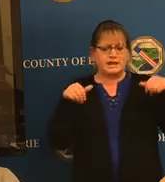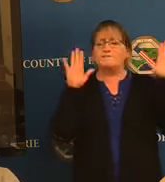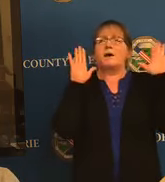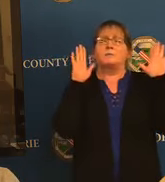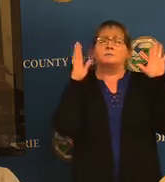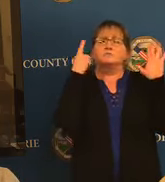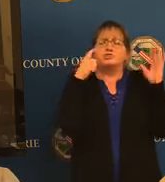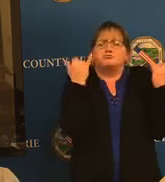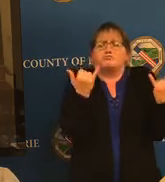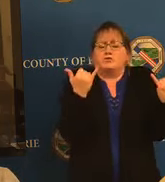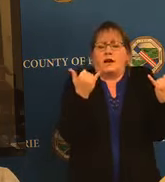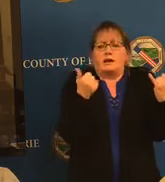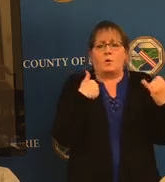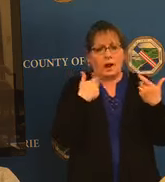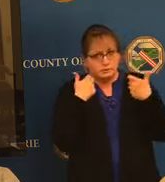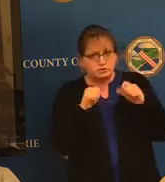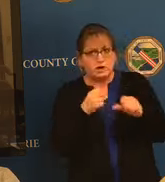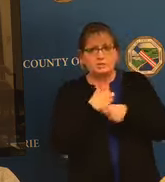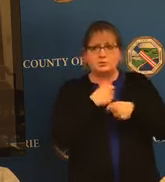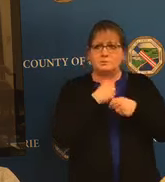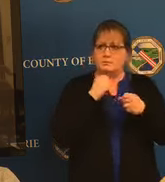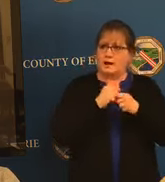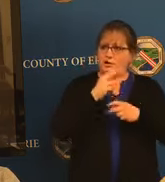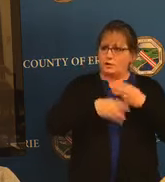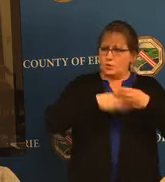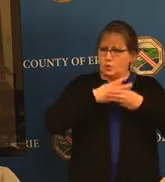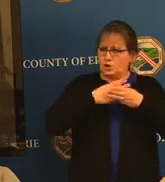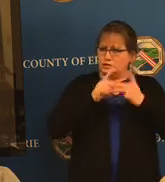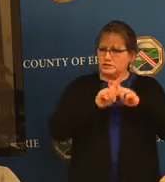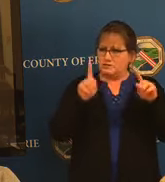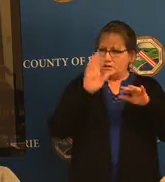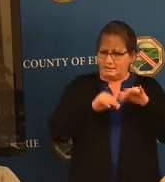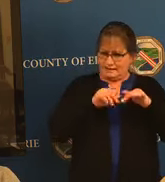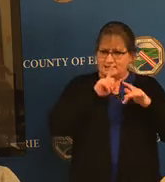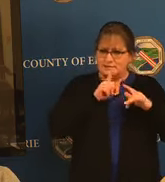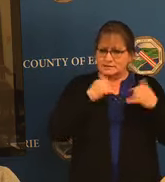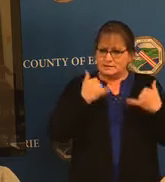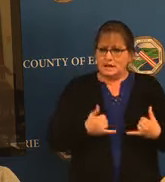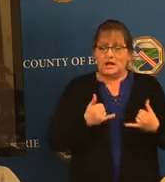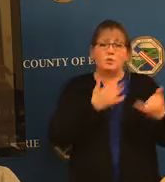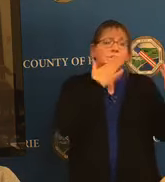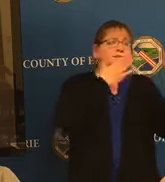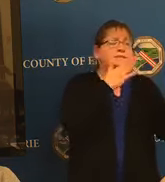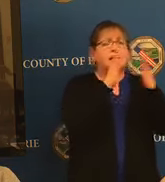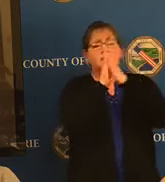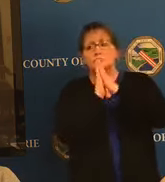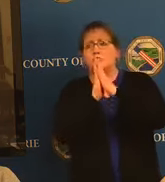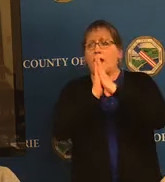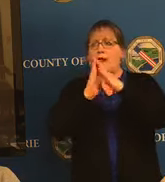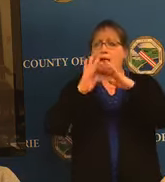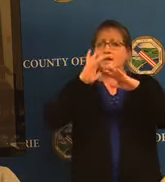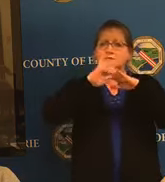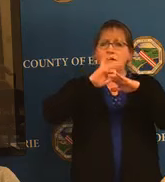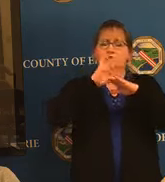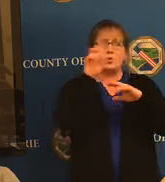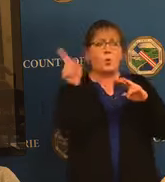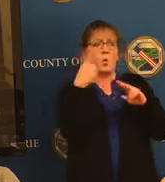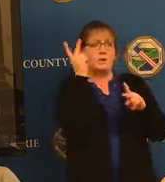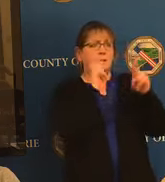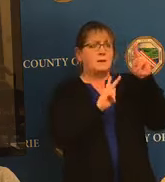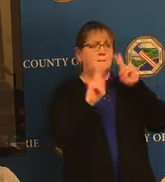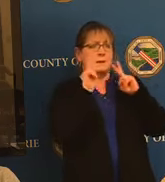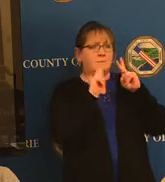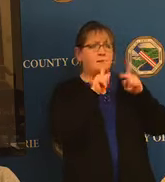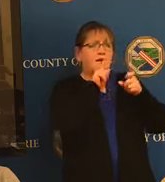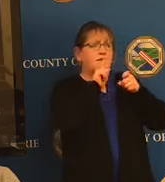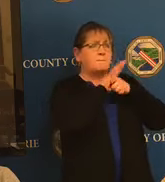for now, on trying to make the world different than it is. Sing, pray, touch only those to whom you